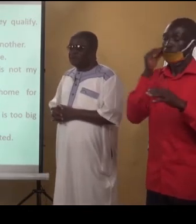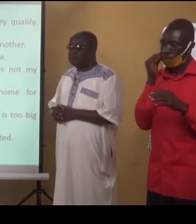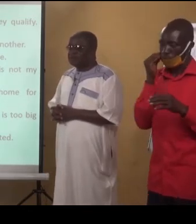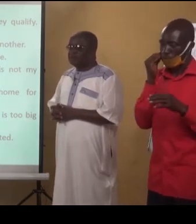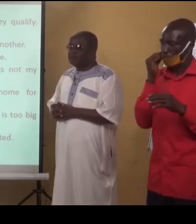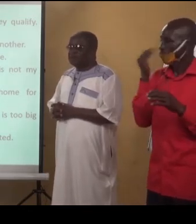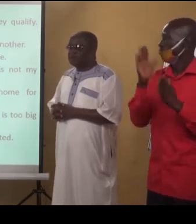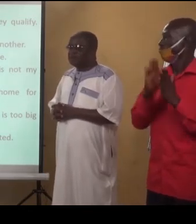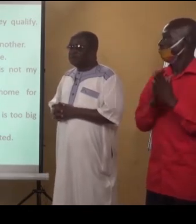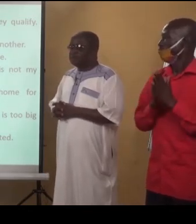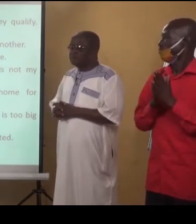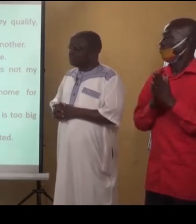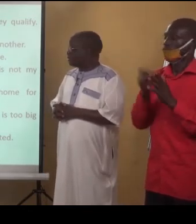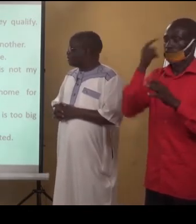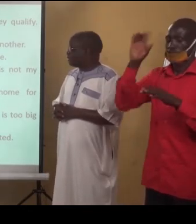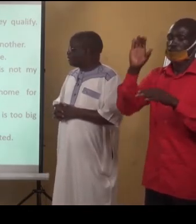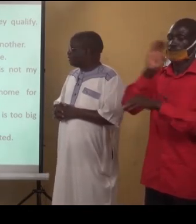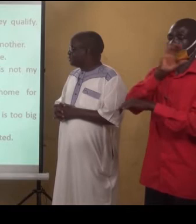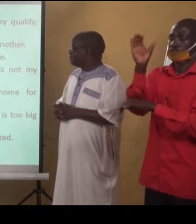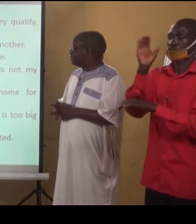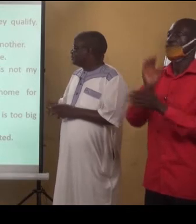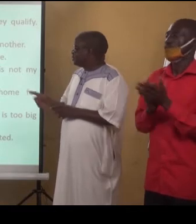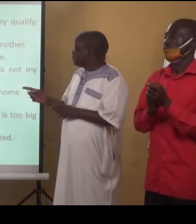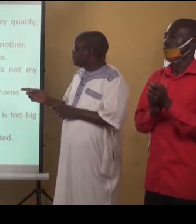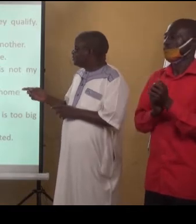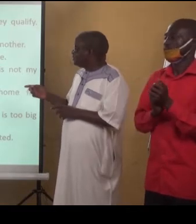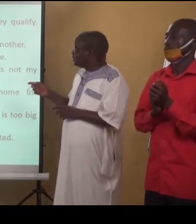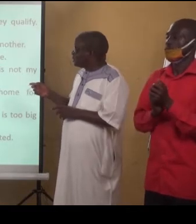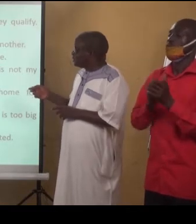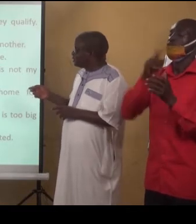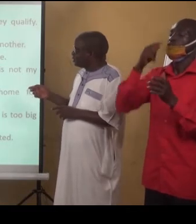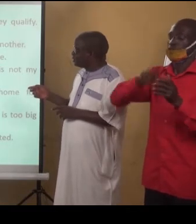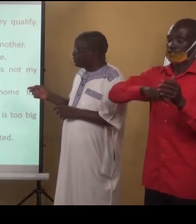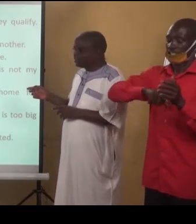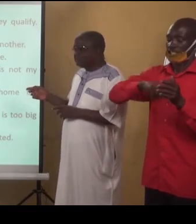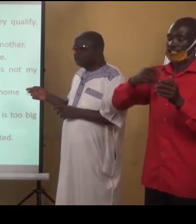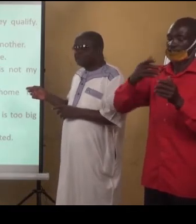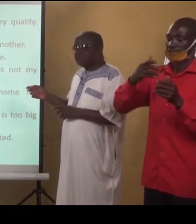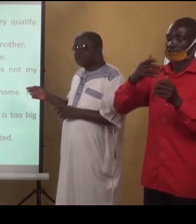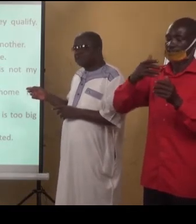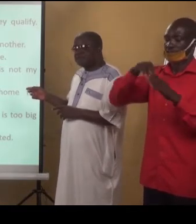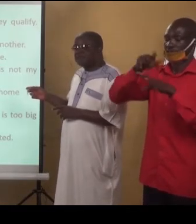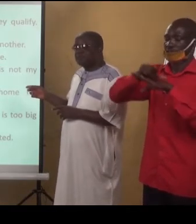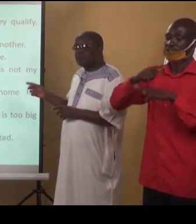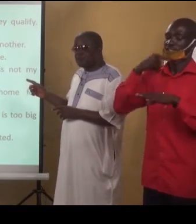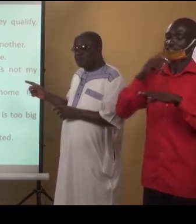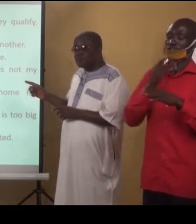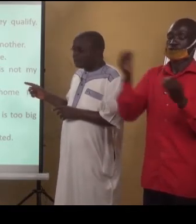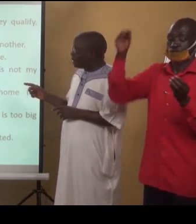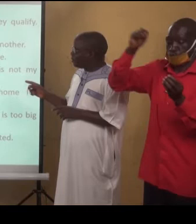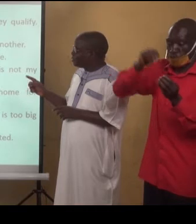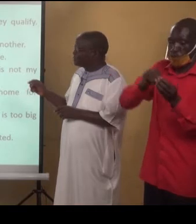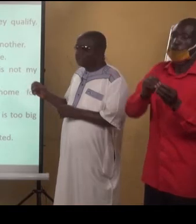in London is home for Christmas. Who lives in London tells us